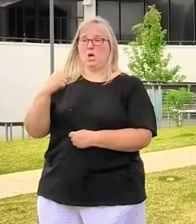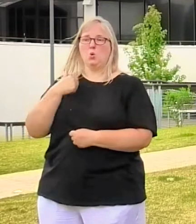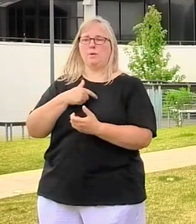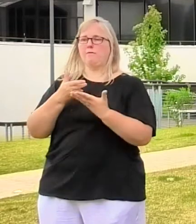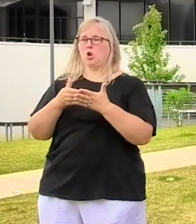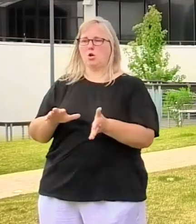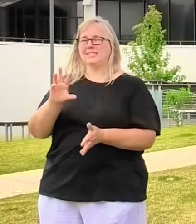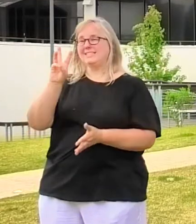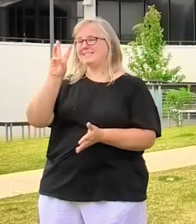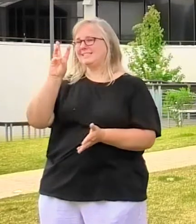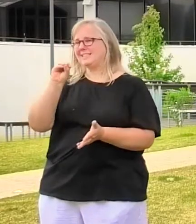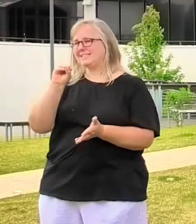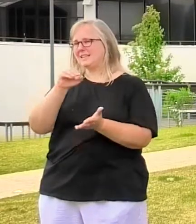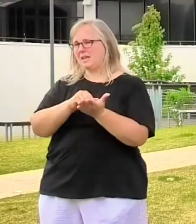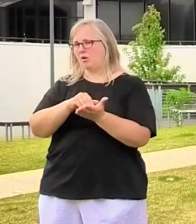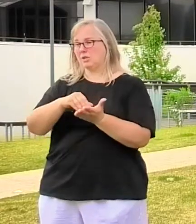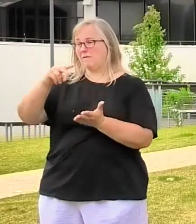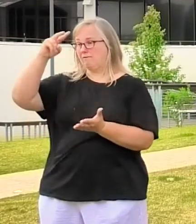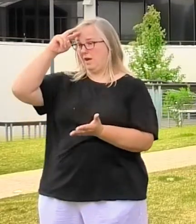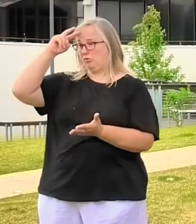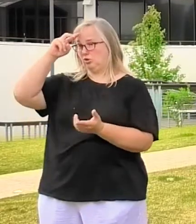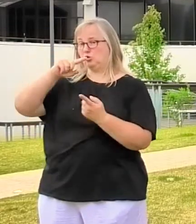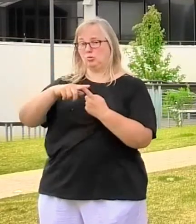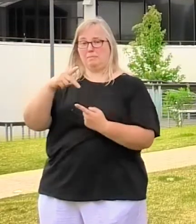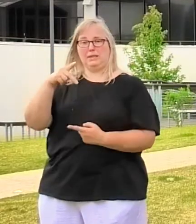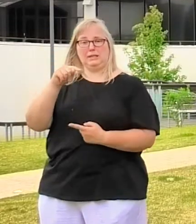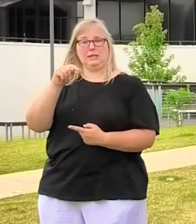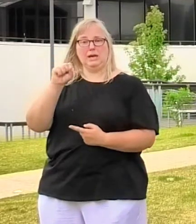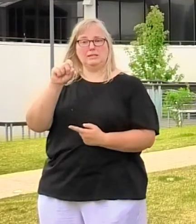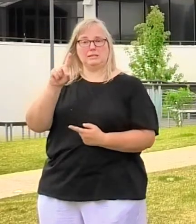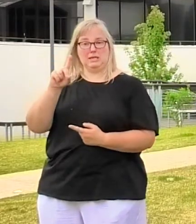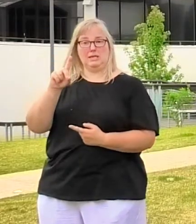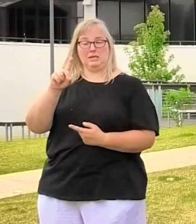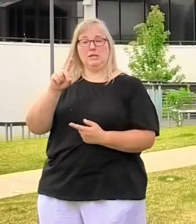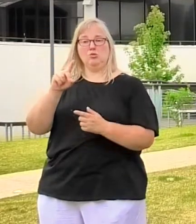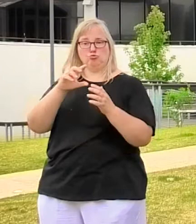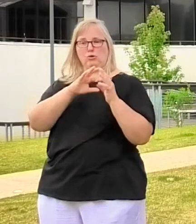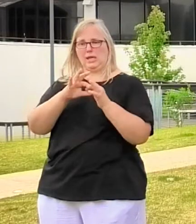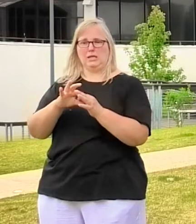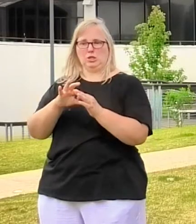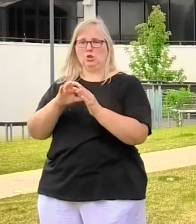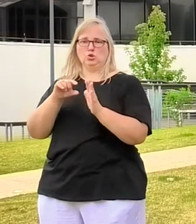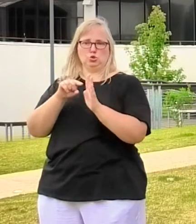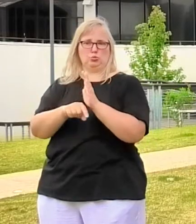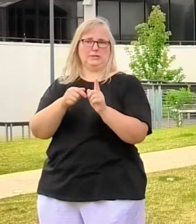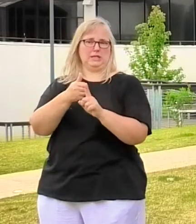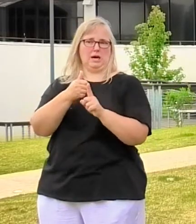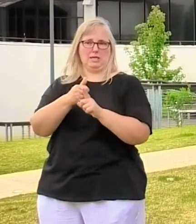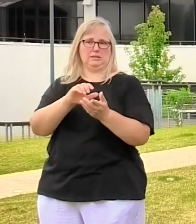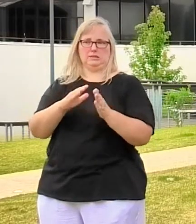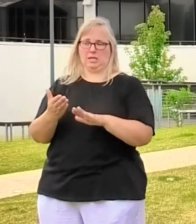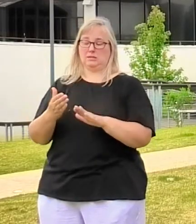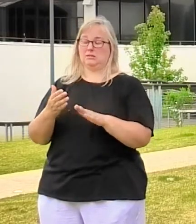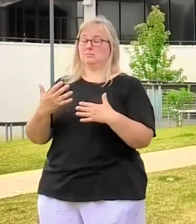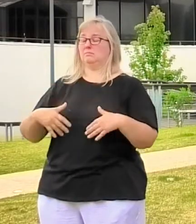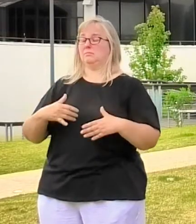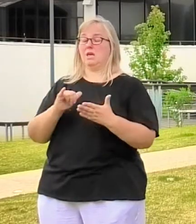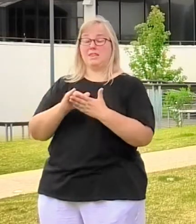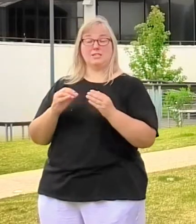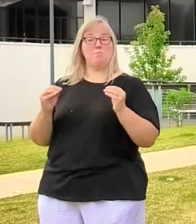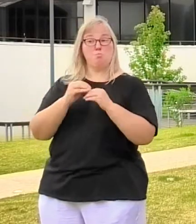lost 60,000 veterans to PTSD-related suicide deaths. That's more than we lost